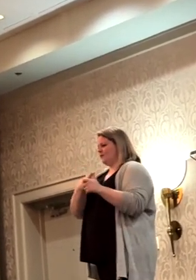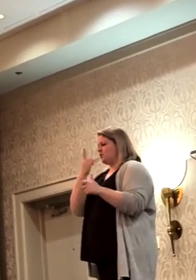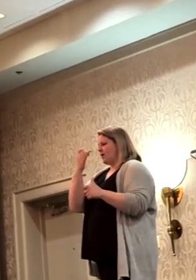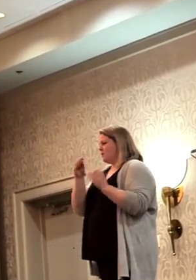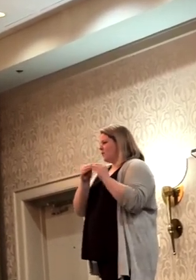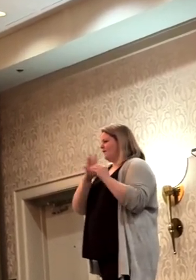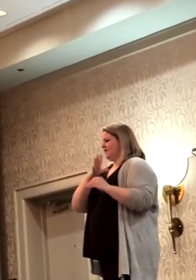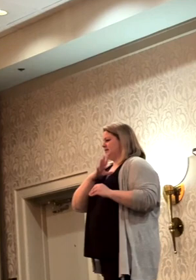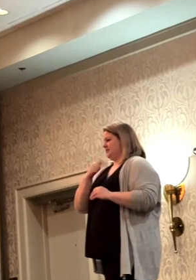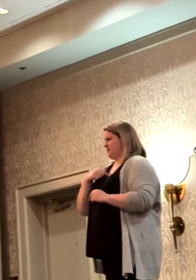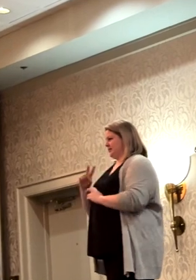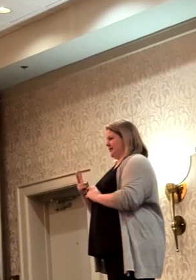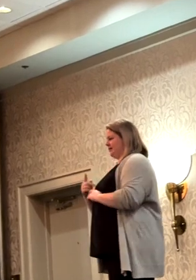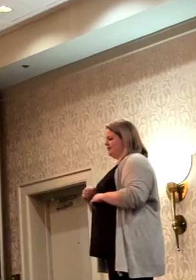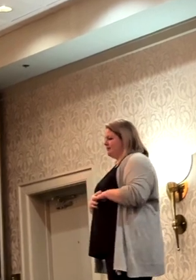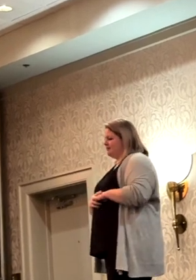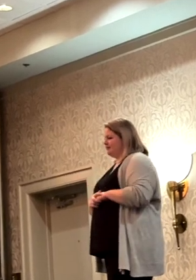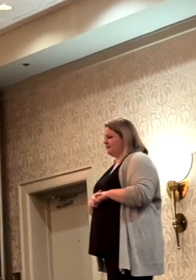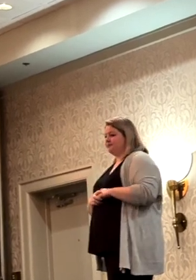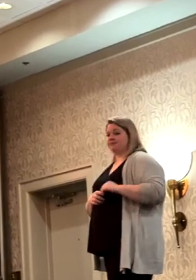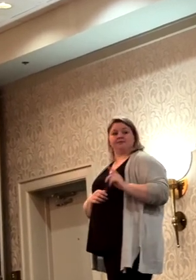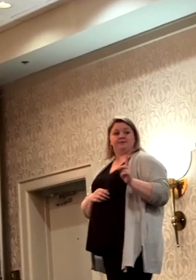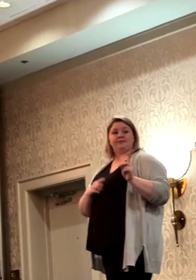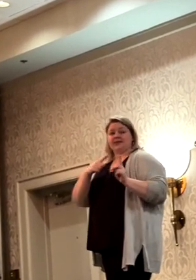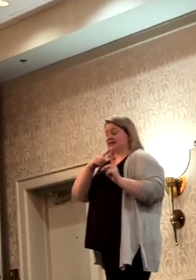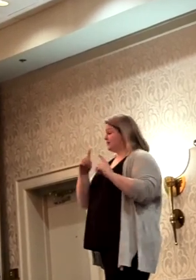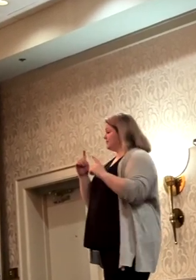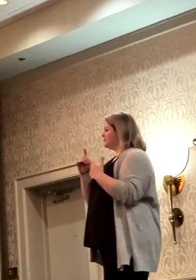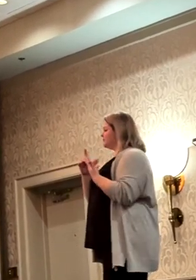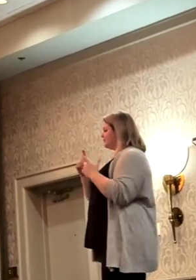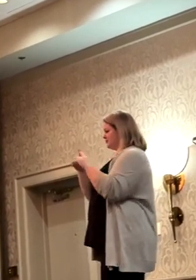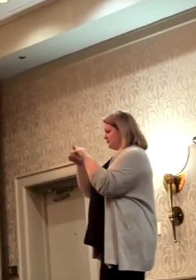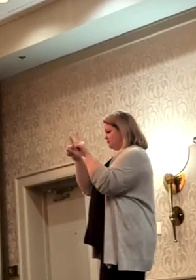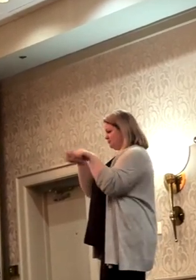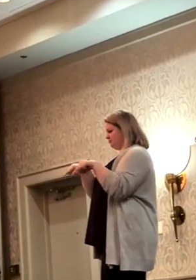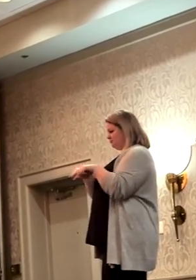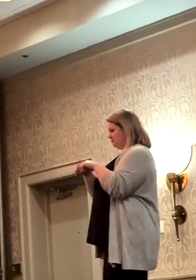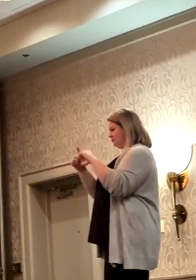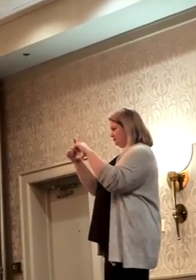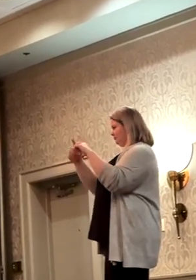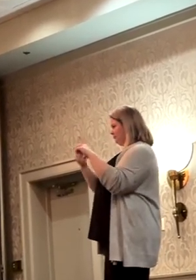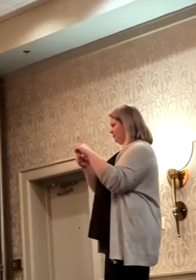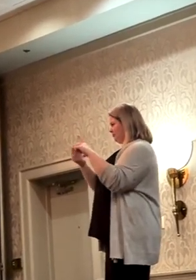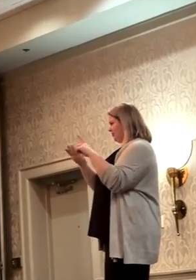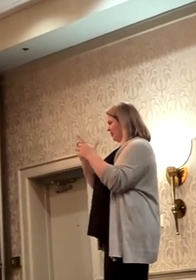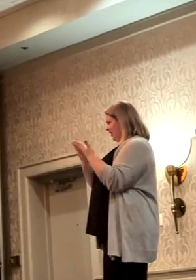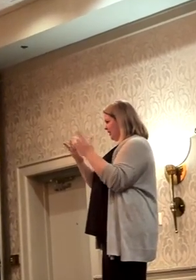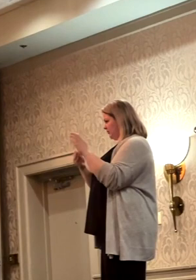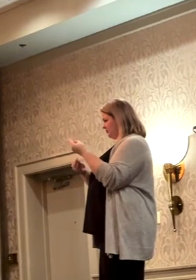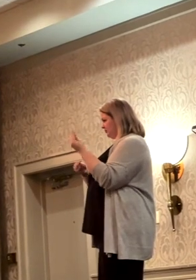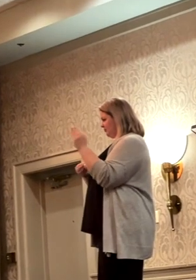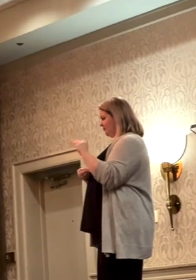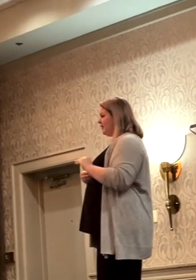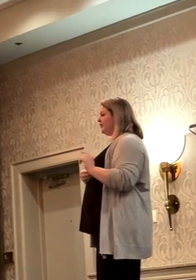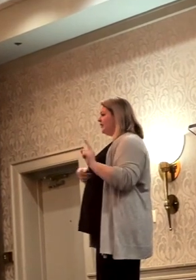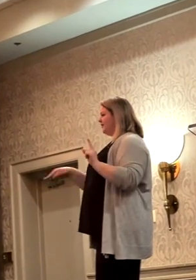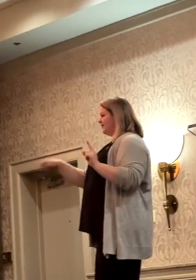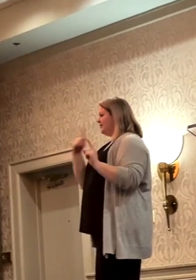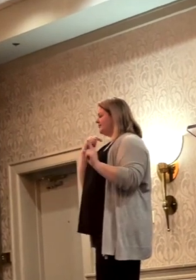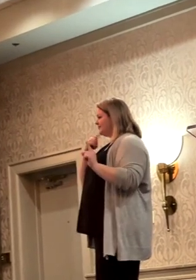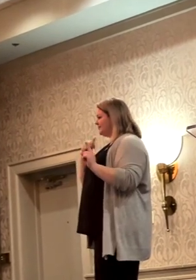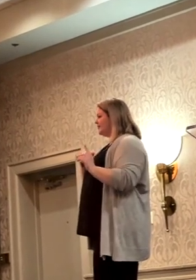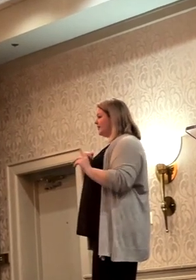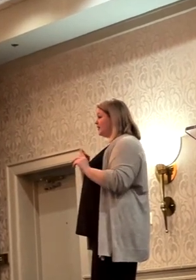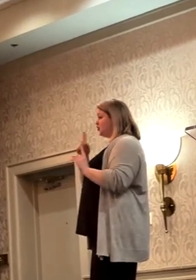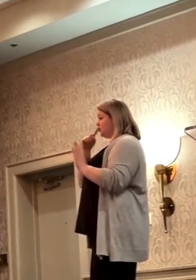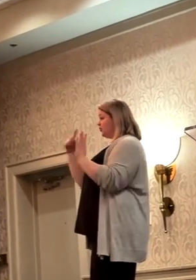So this obelisk says In recognition of your